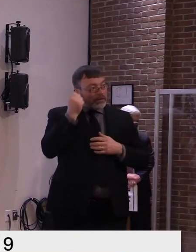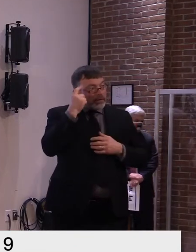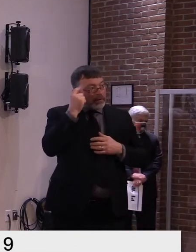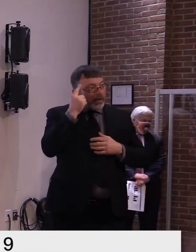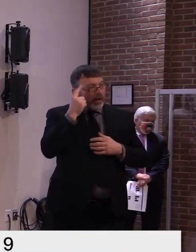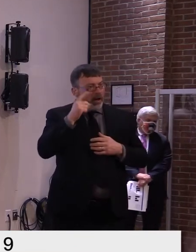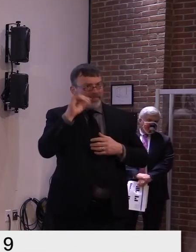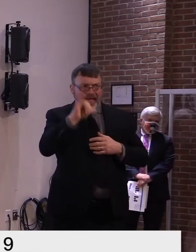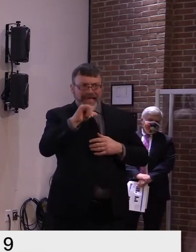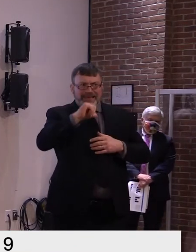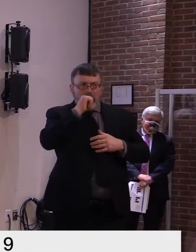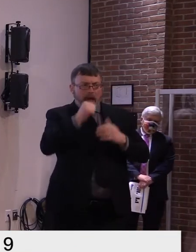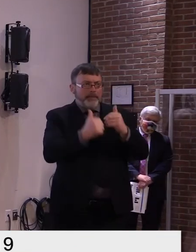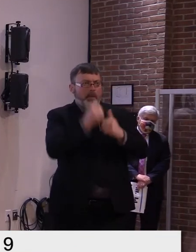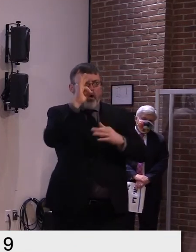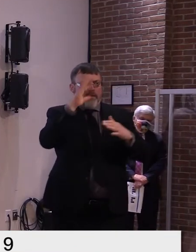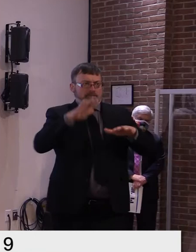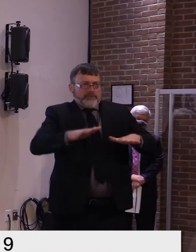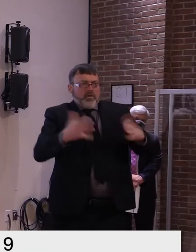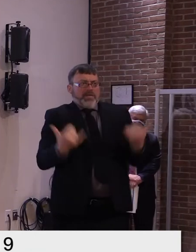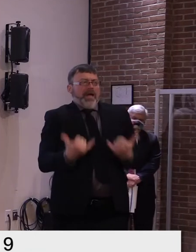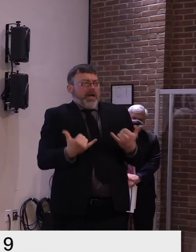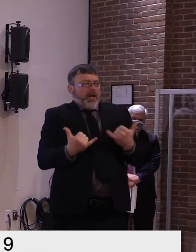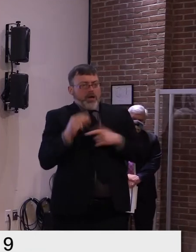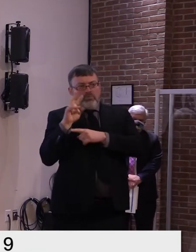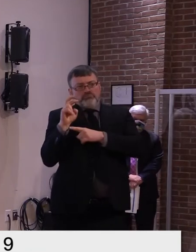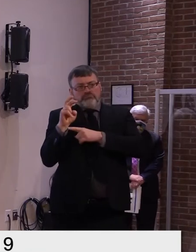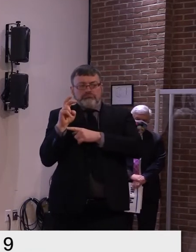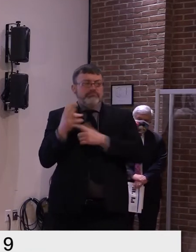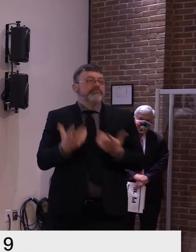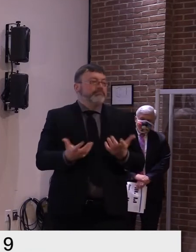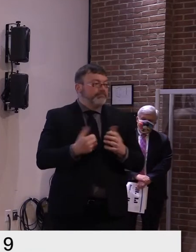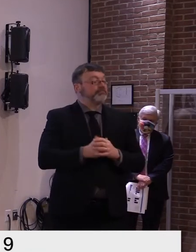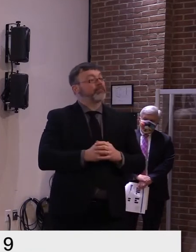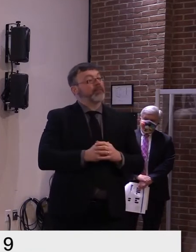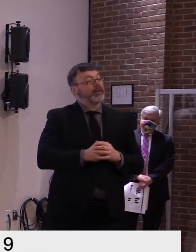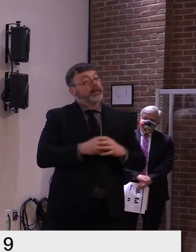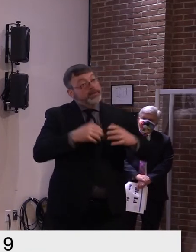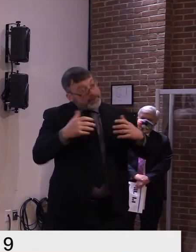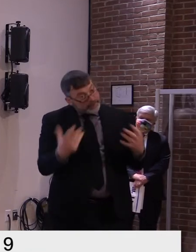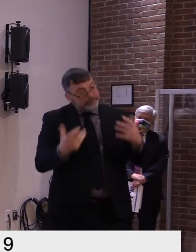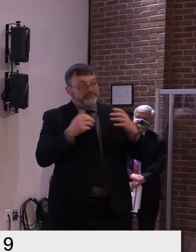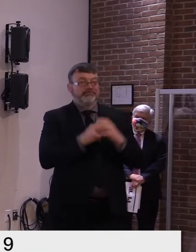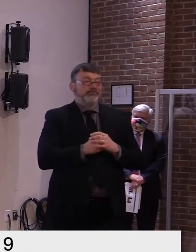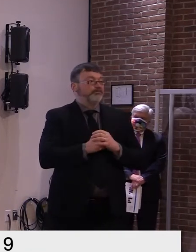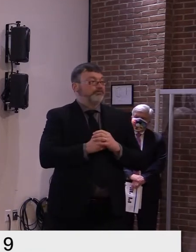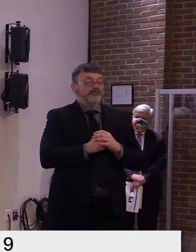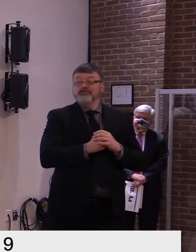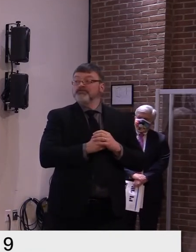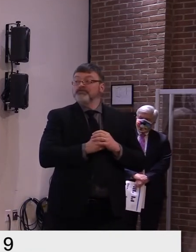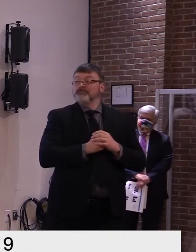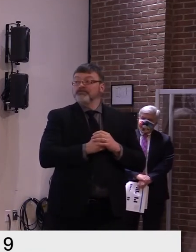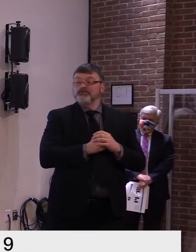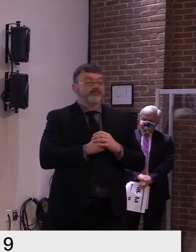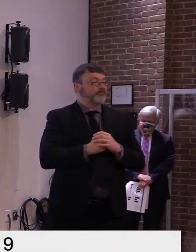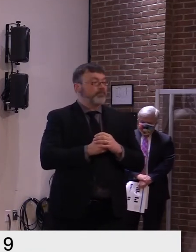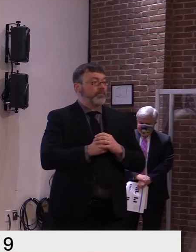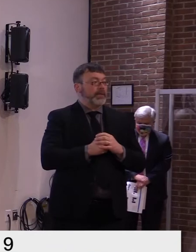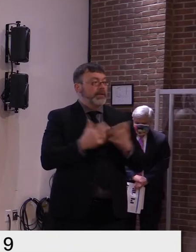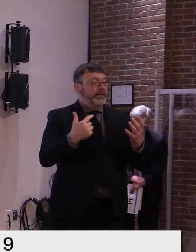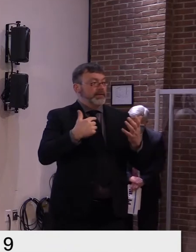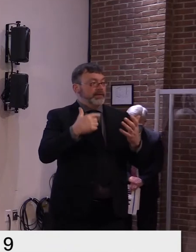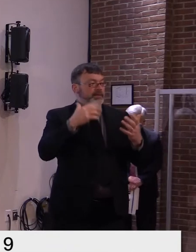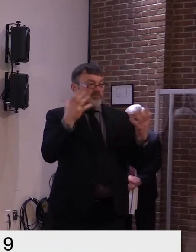cases reported in a night. It's fair to say that some of what we're seeing in these recent case